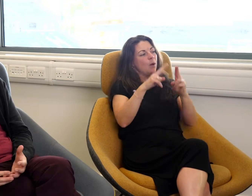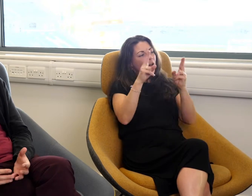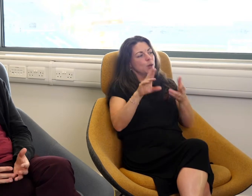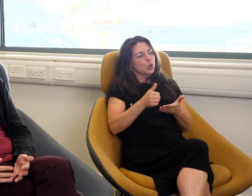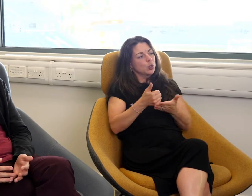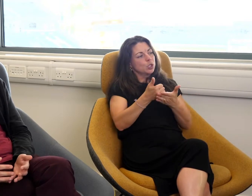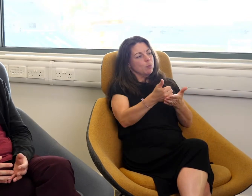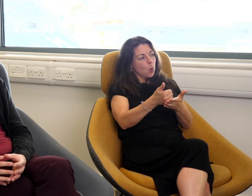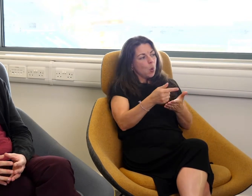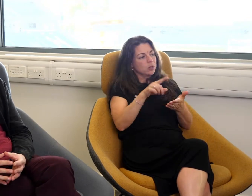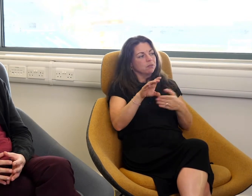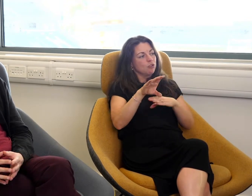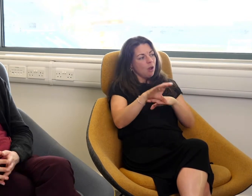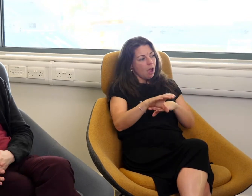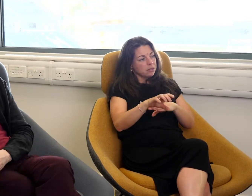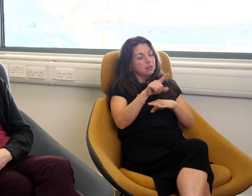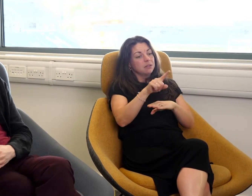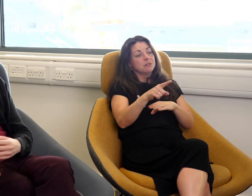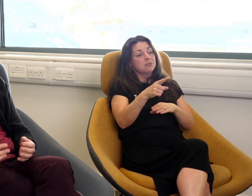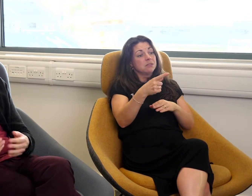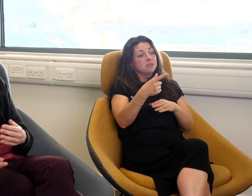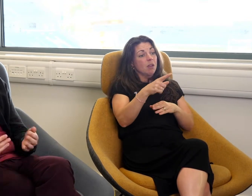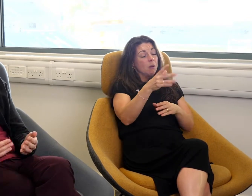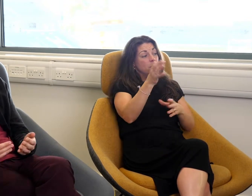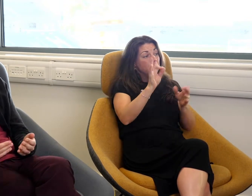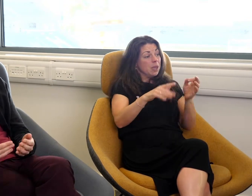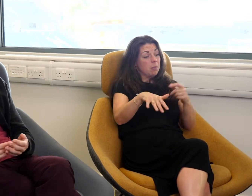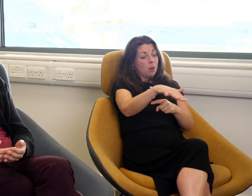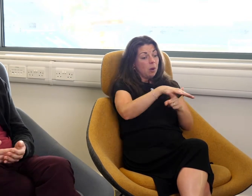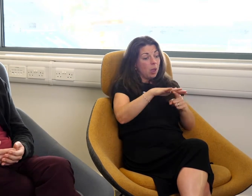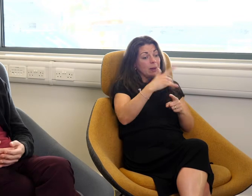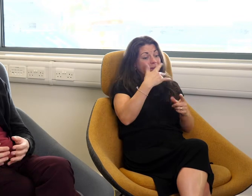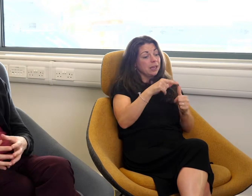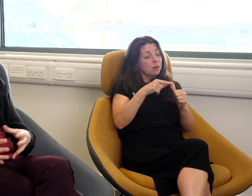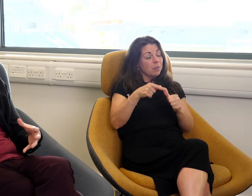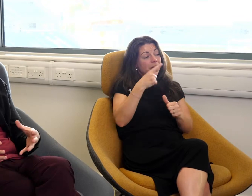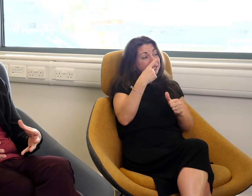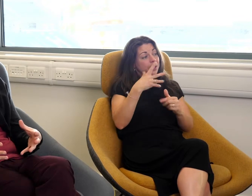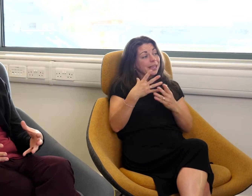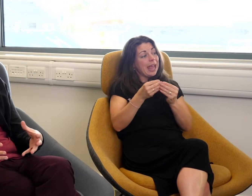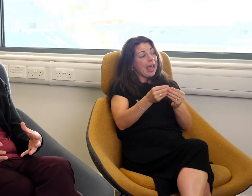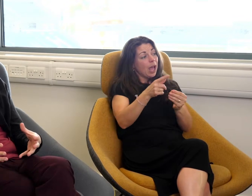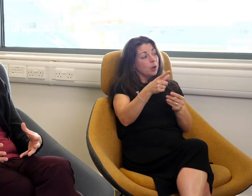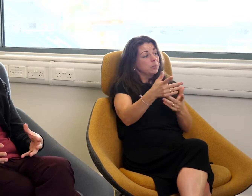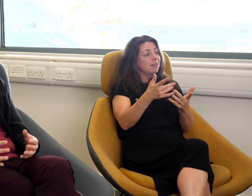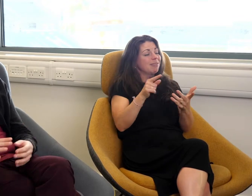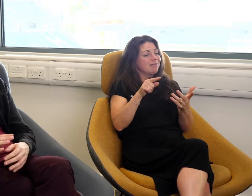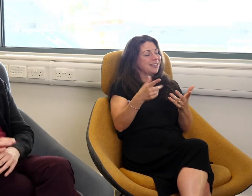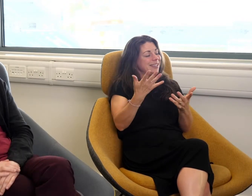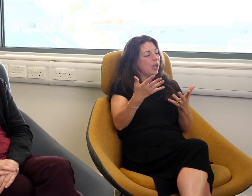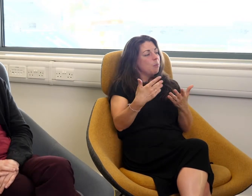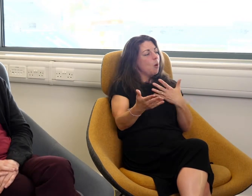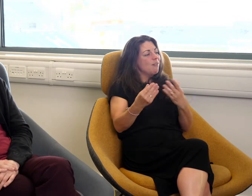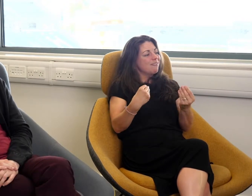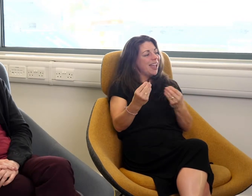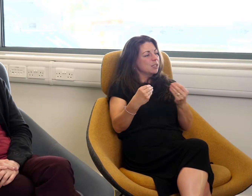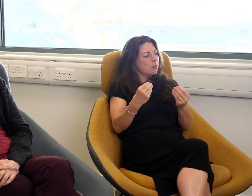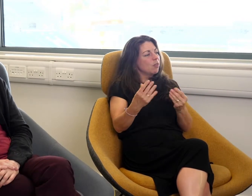need in their local area in whatever ways they think is most appropriate. So we've made that more flexible than it was before. And there's lots of other support